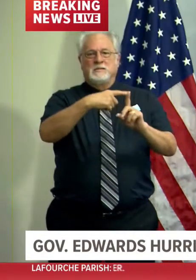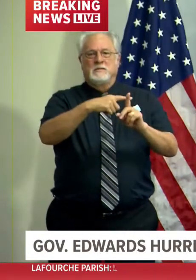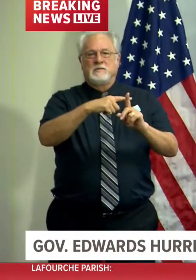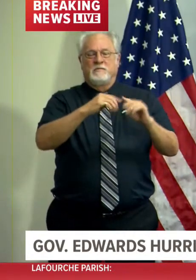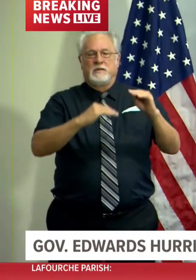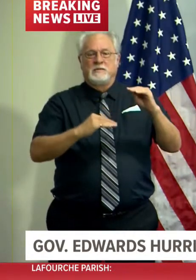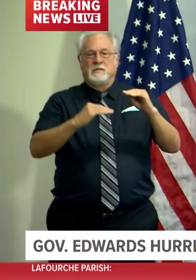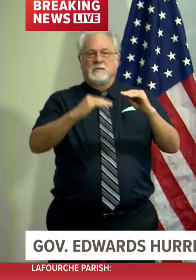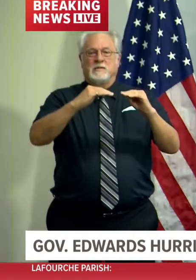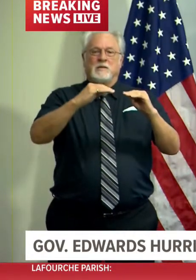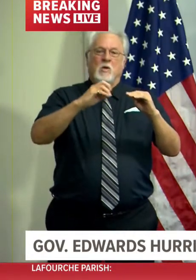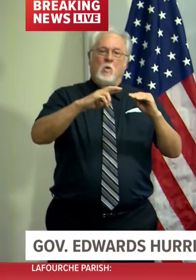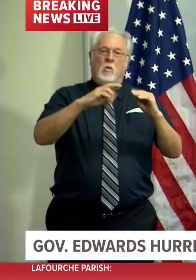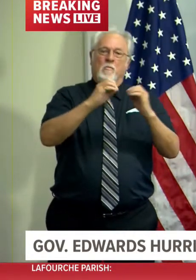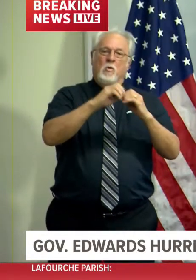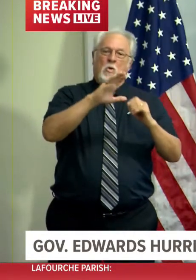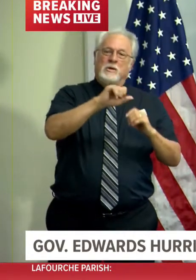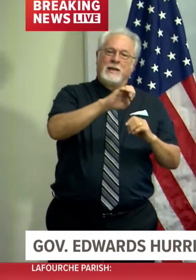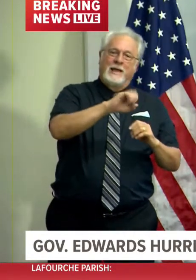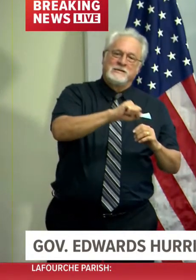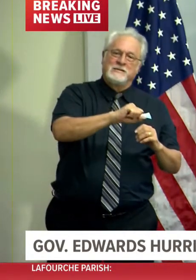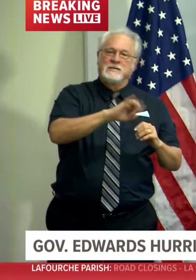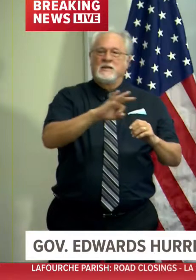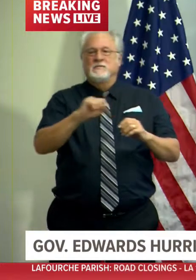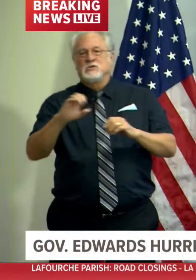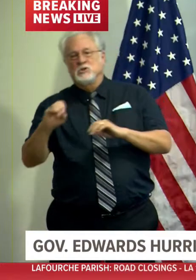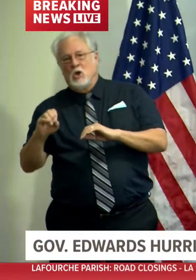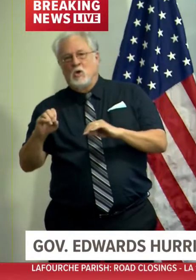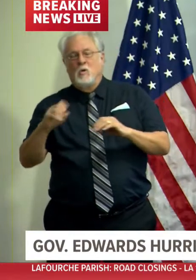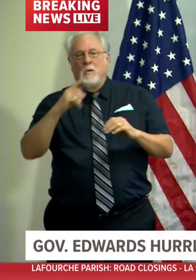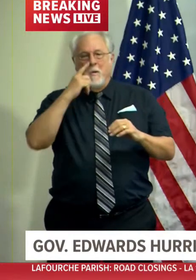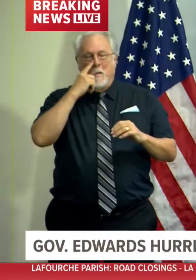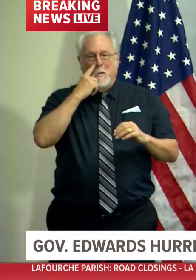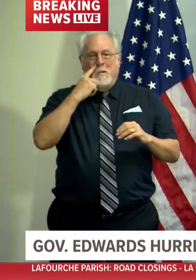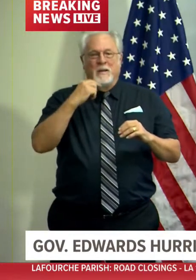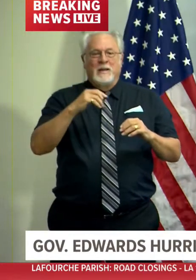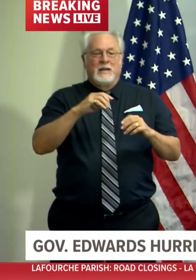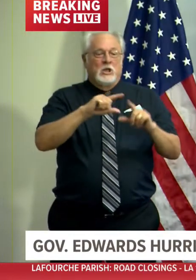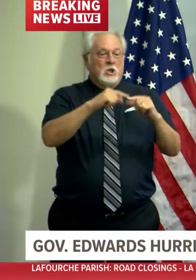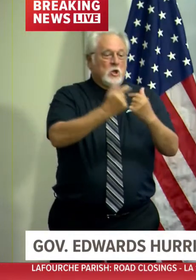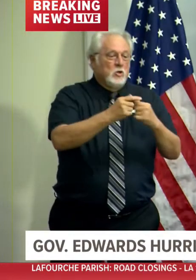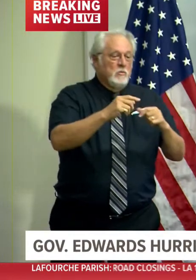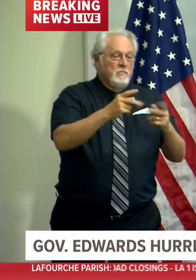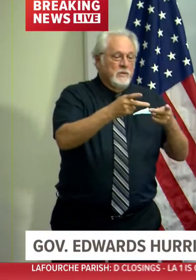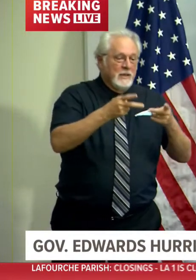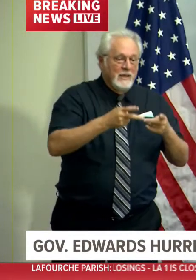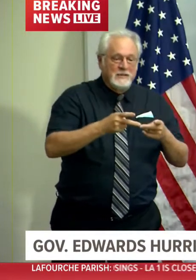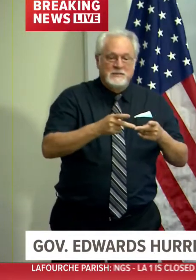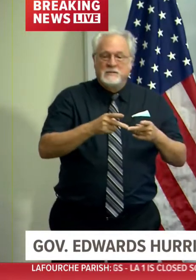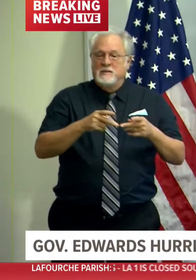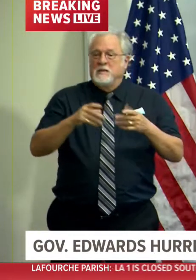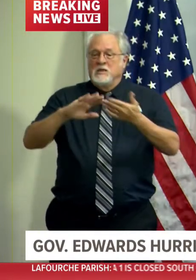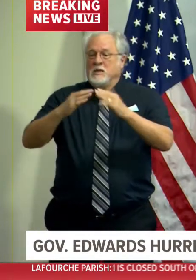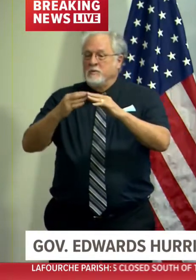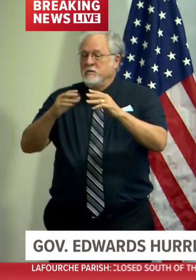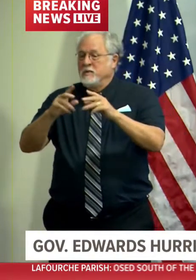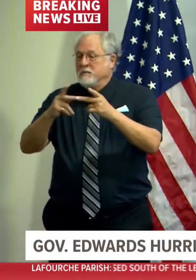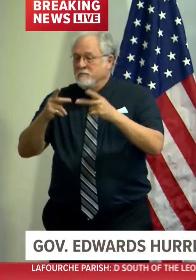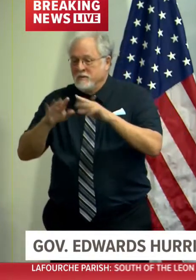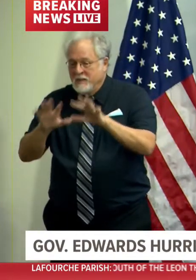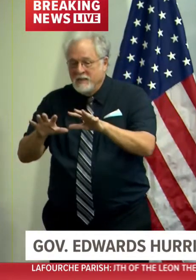inching up or whether we have more cases, and if so, are they in the congregate setting or in the community setting, or are they related